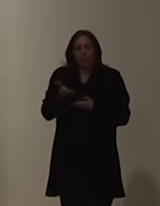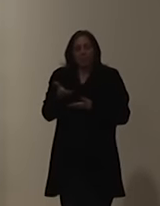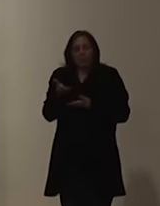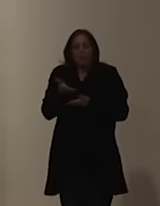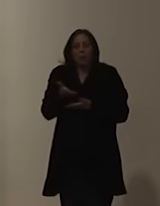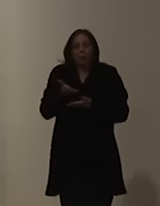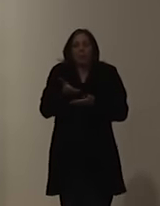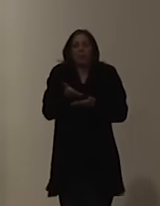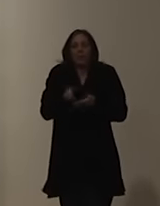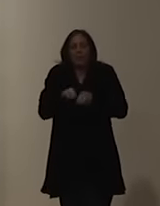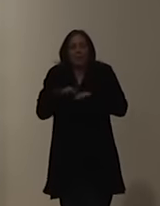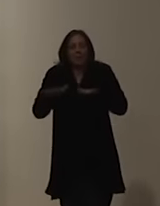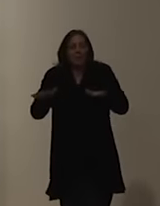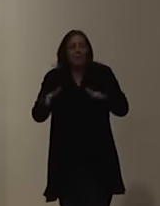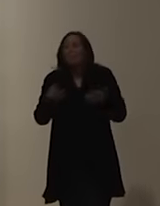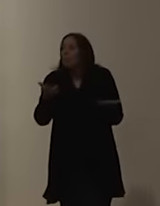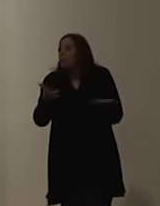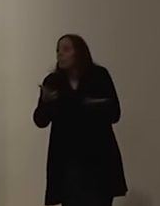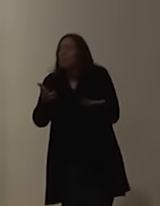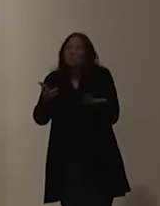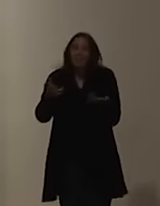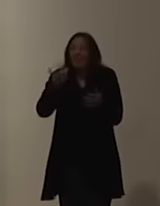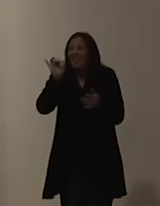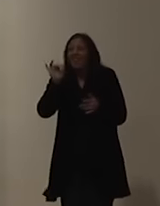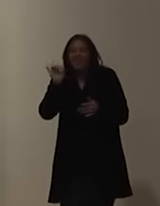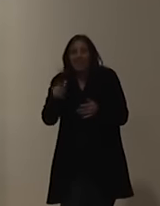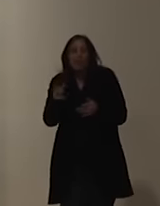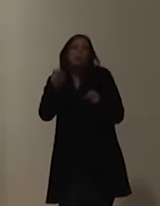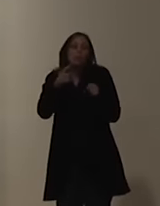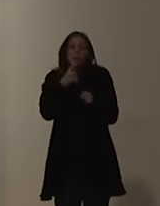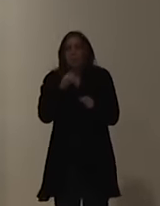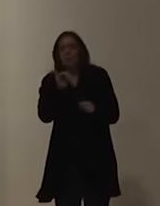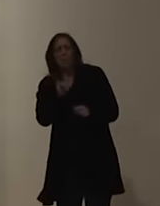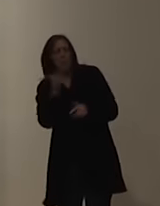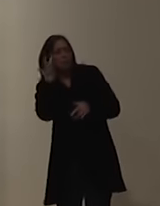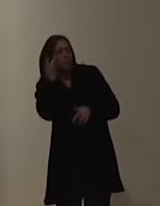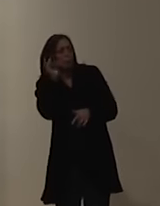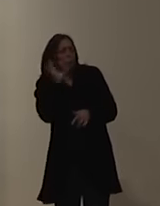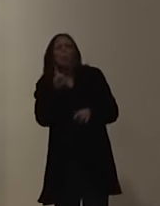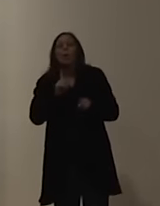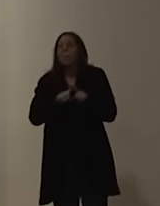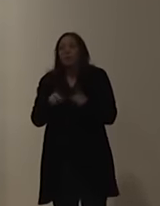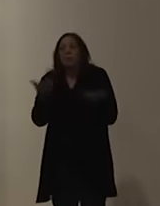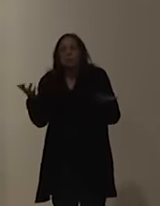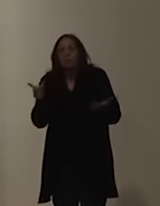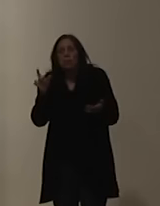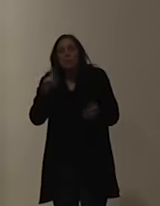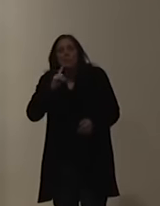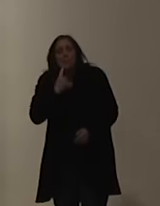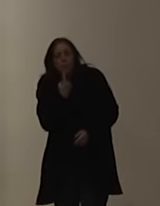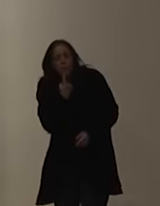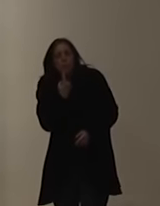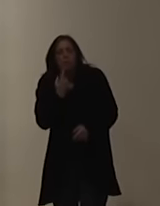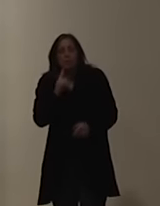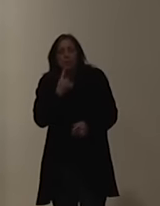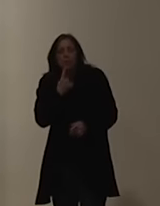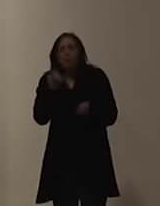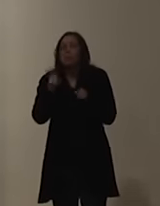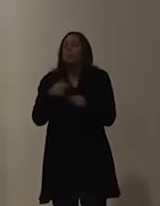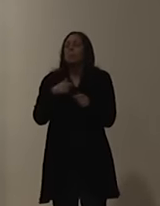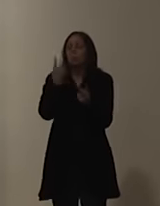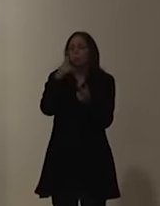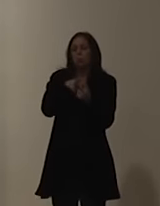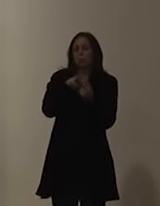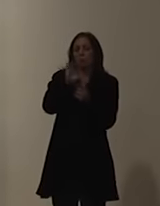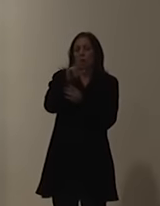hardly captures the drama, the mortal peril. And for my colleagues, my two friends, Humar Khan and Martin Salia. Martin